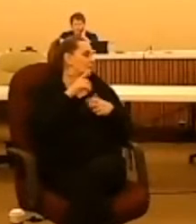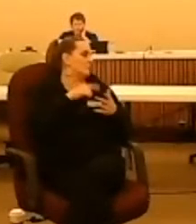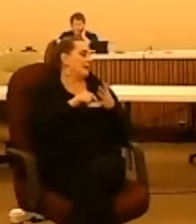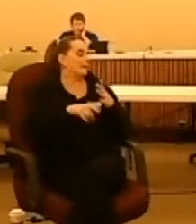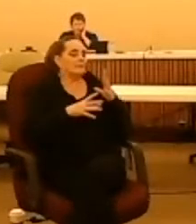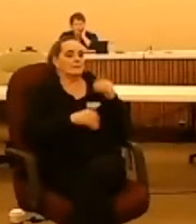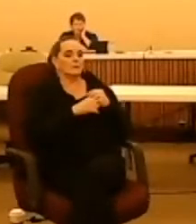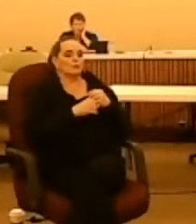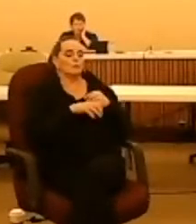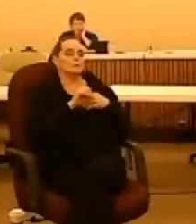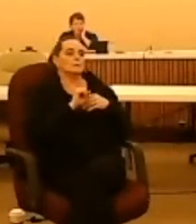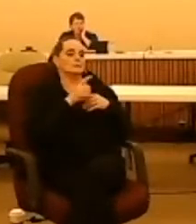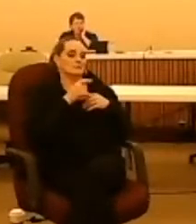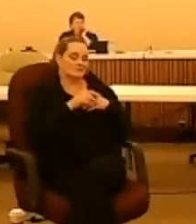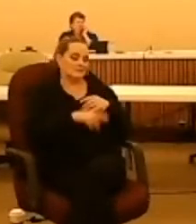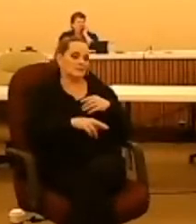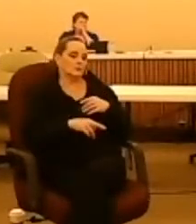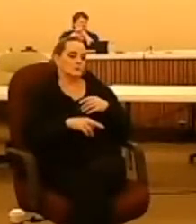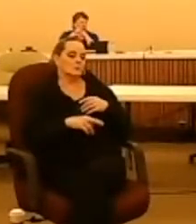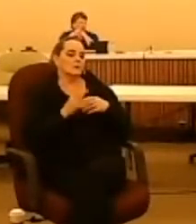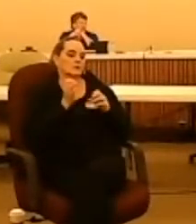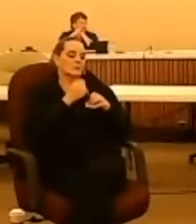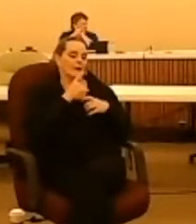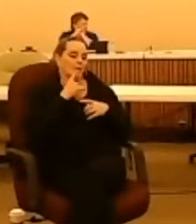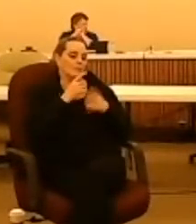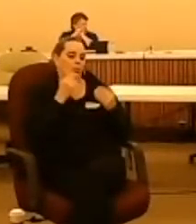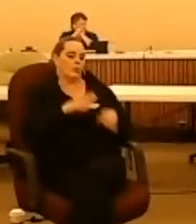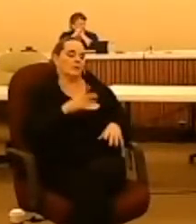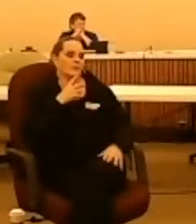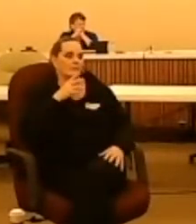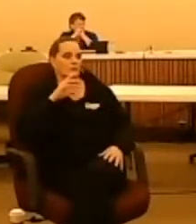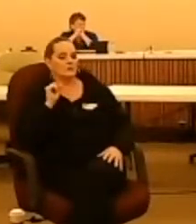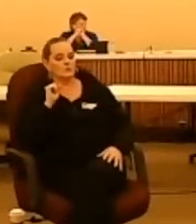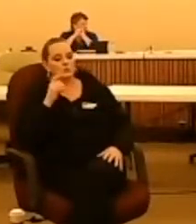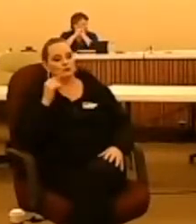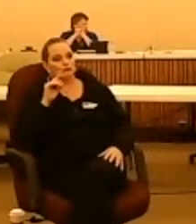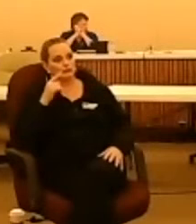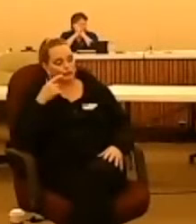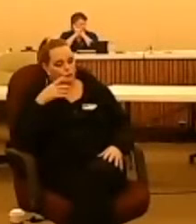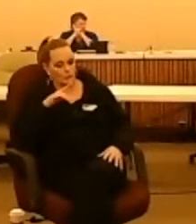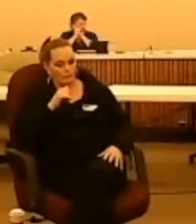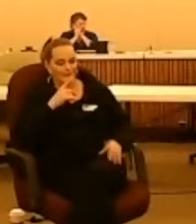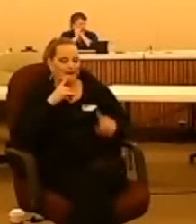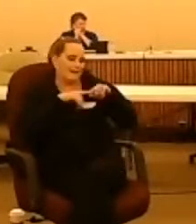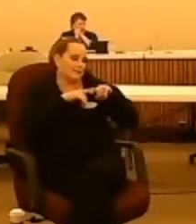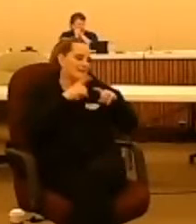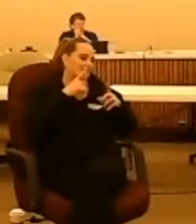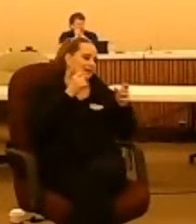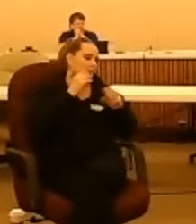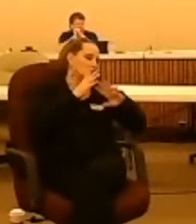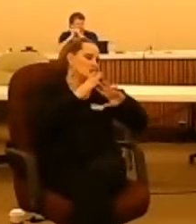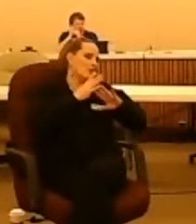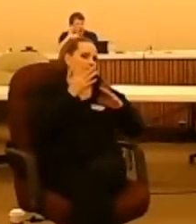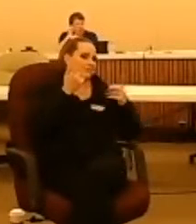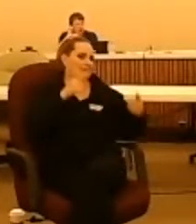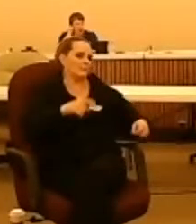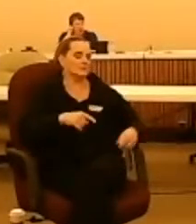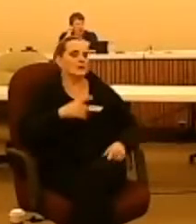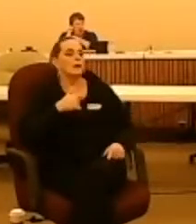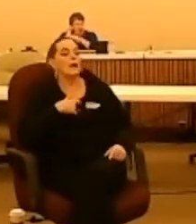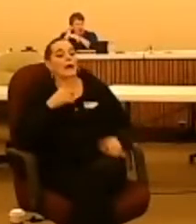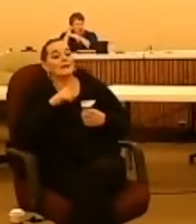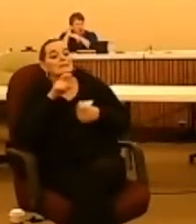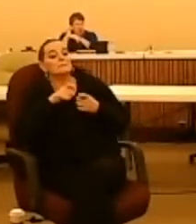seeker mitigation to make up for the loss of the shuttle if it were even approved, depending on how much traffic that put out. But in that